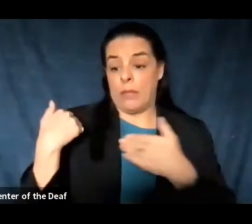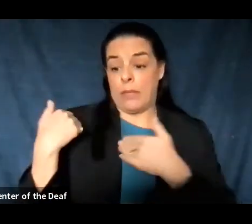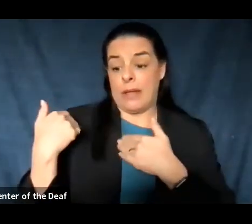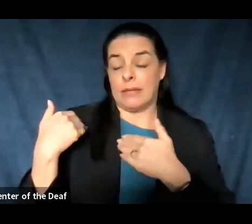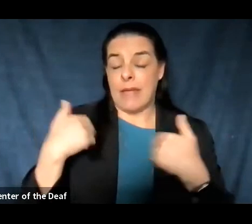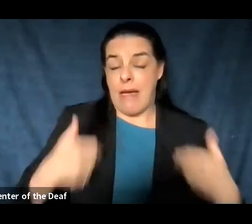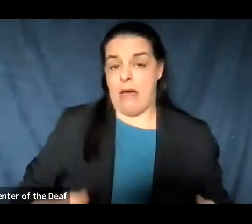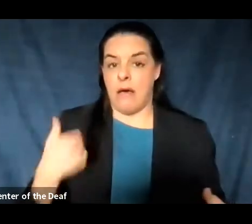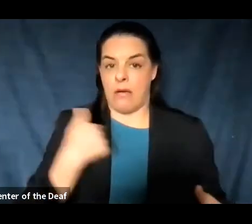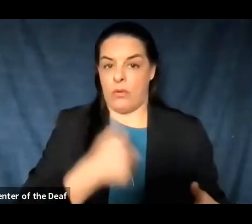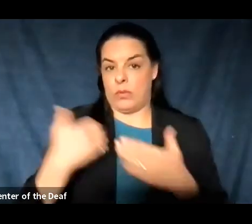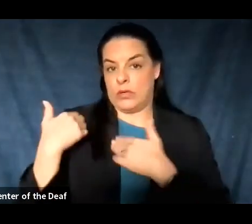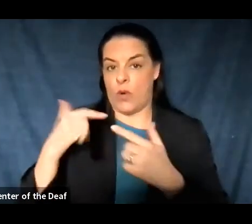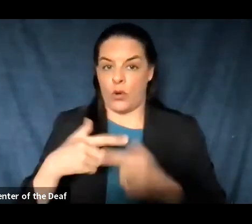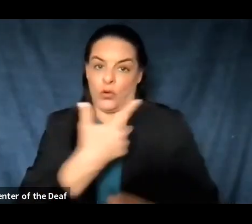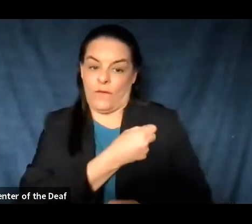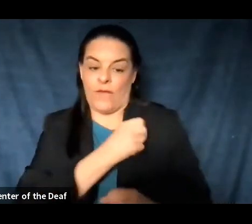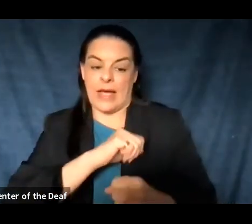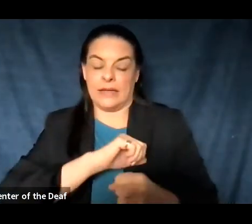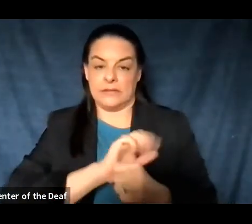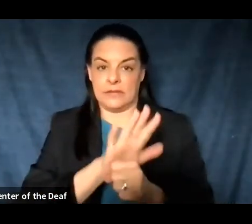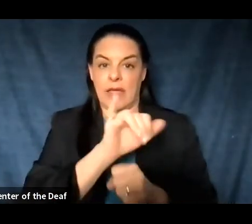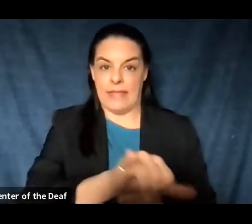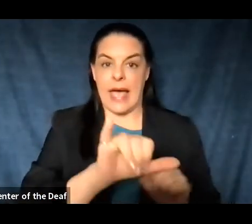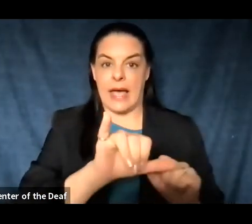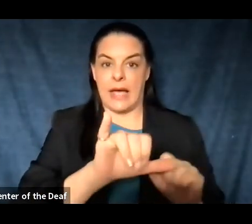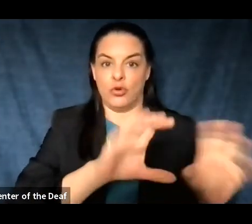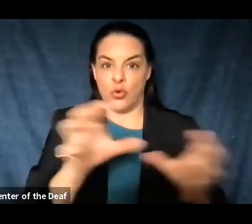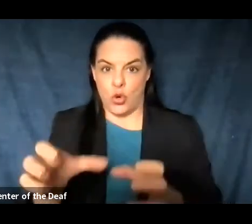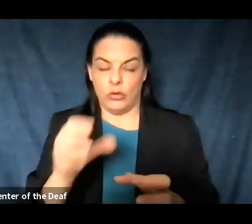vaccinating. Because of that, it